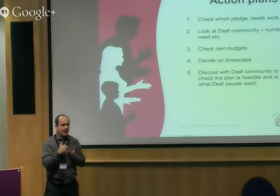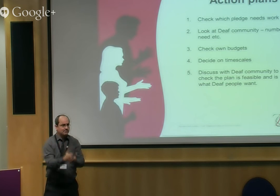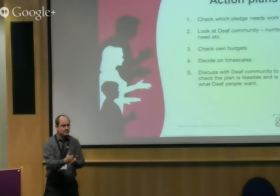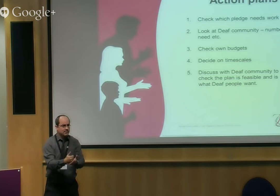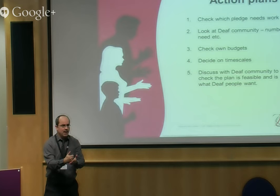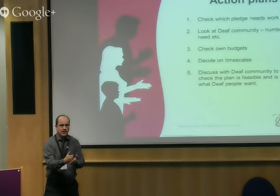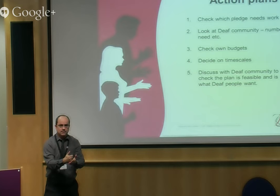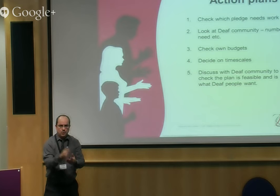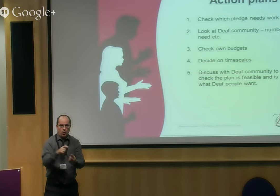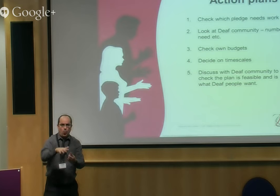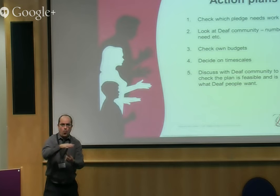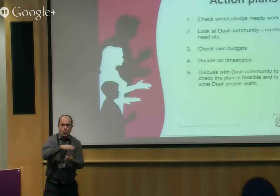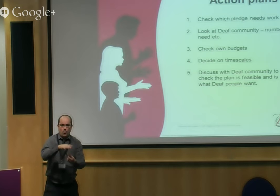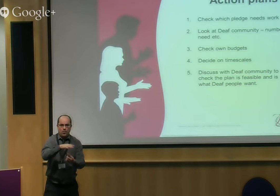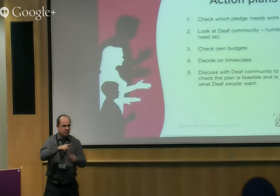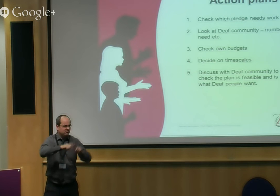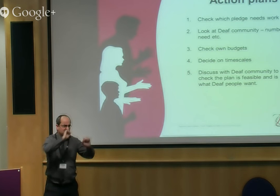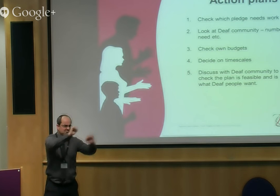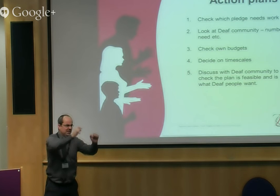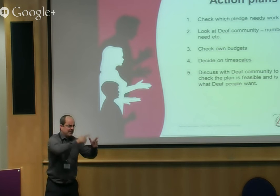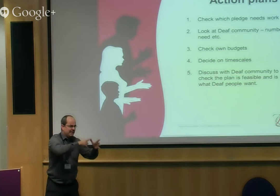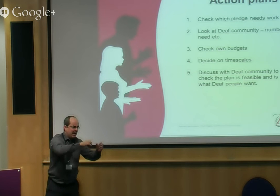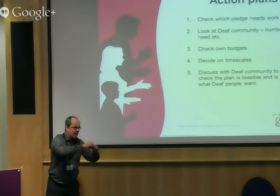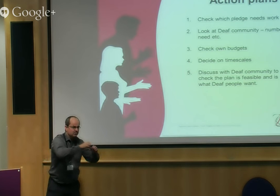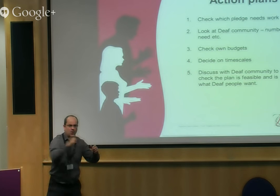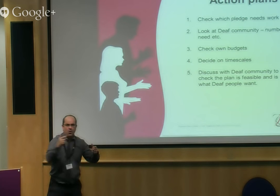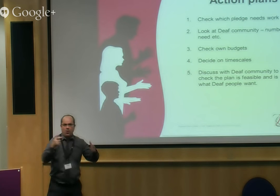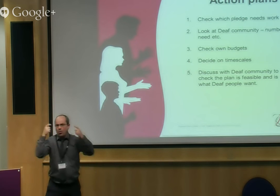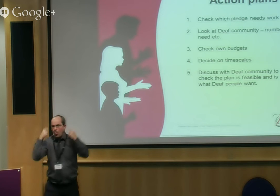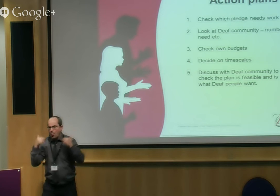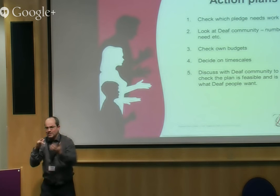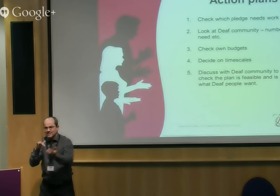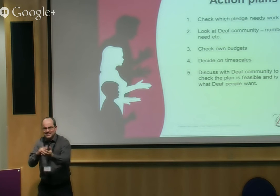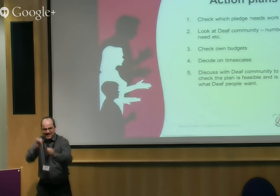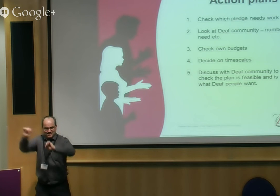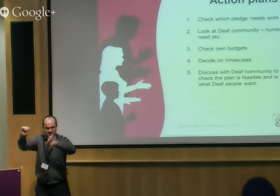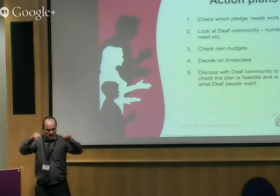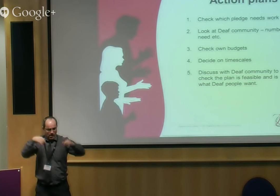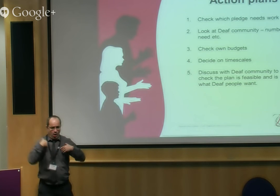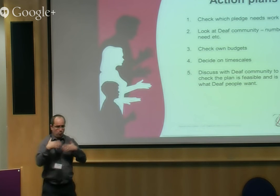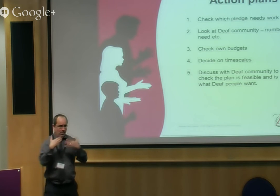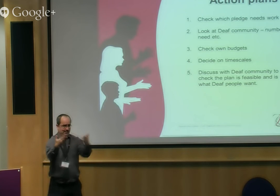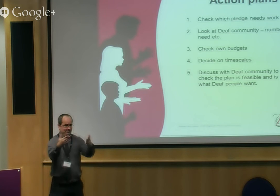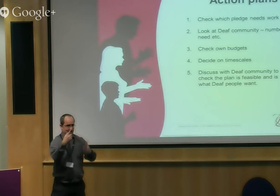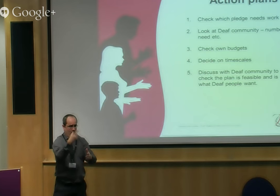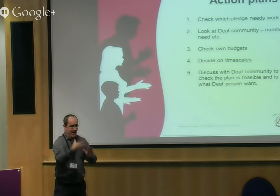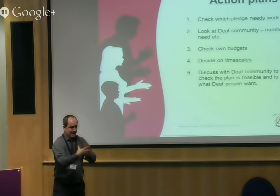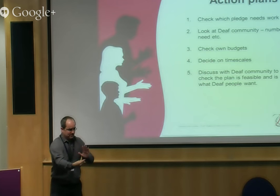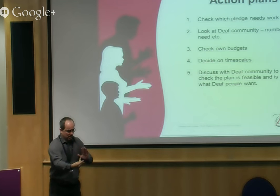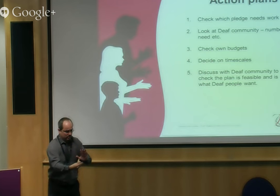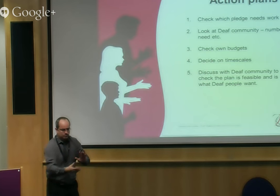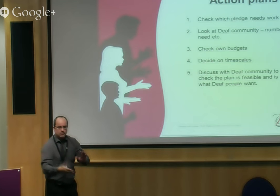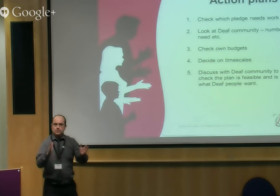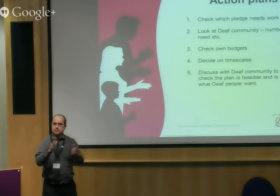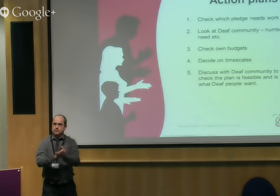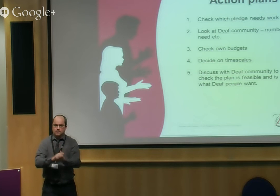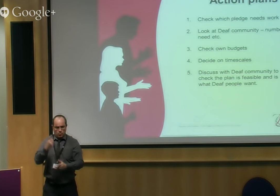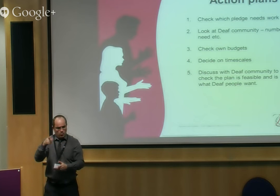example of legal aid and attachments on a local level, courts, solicitors, and